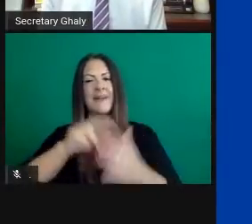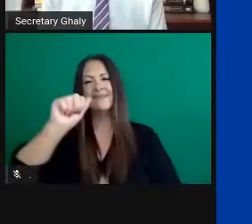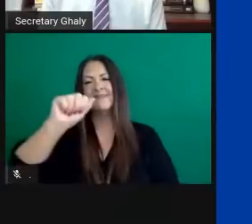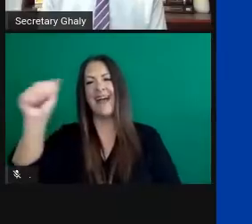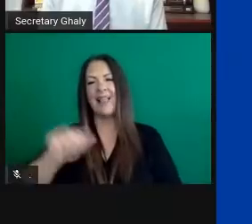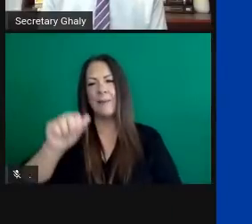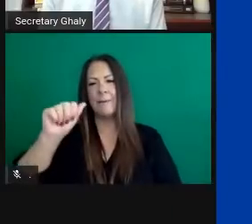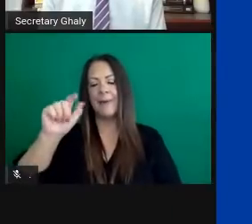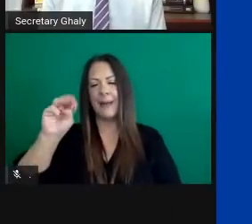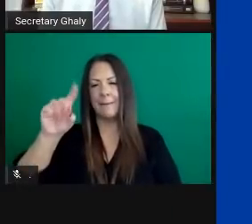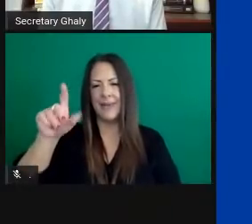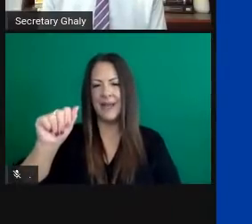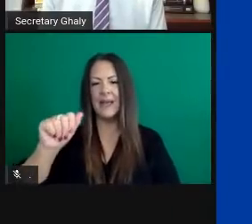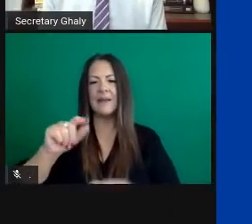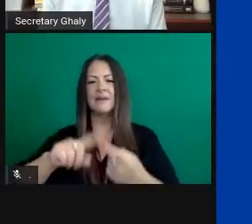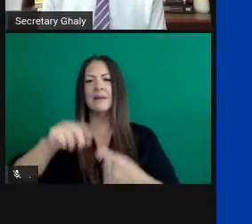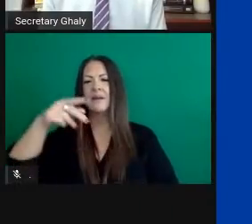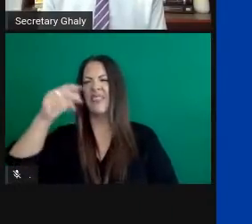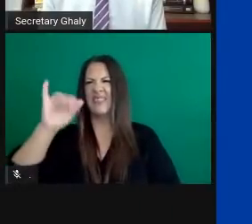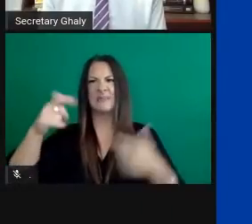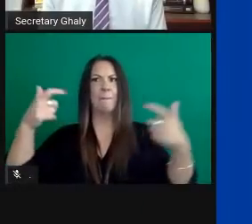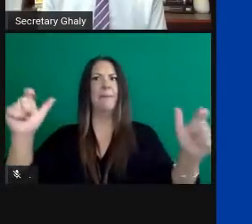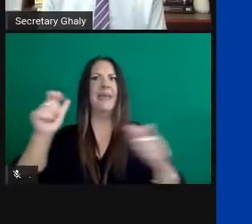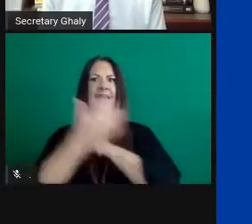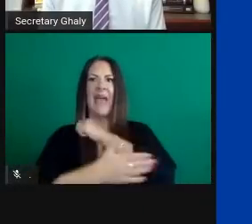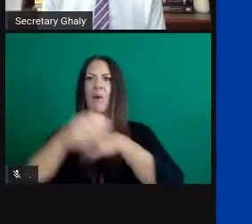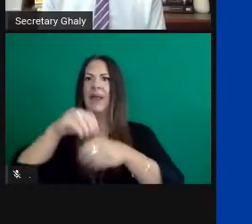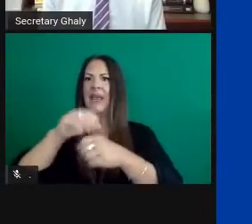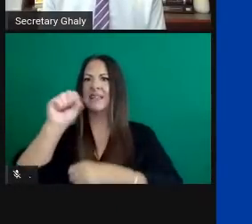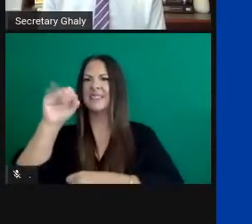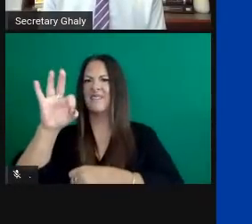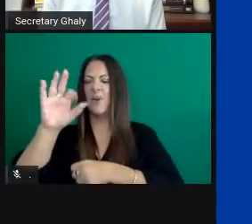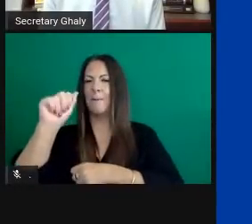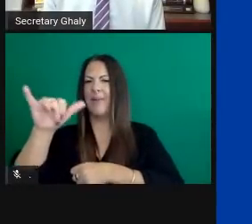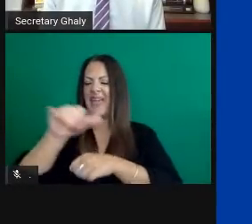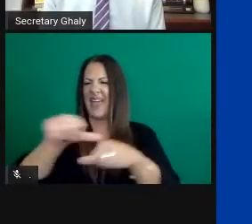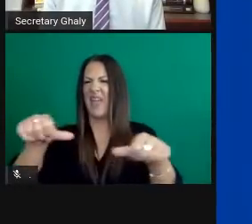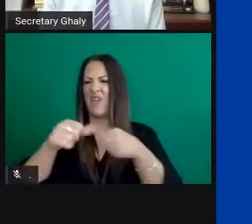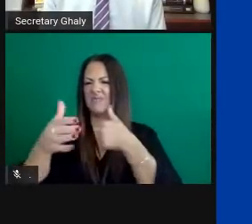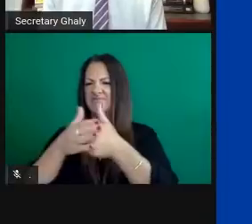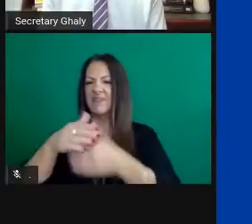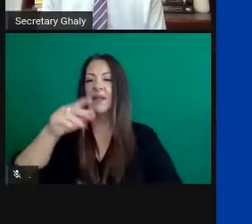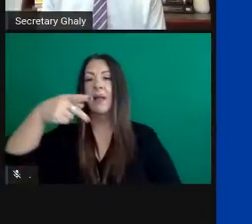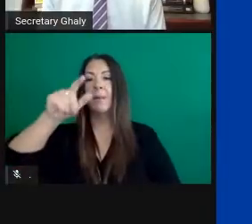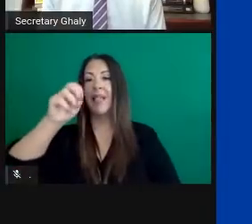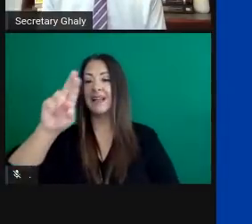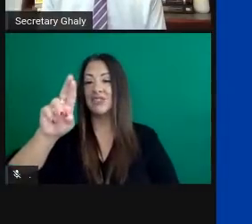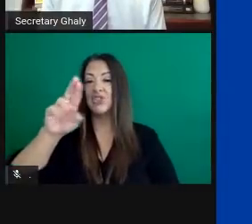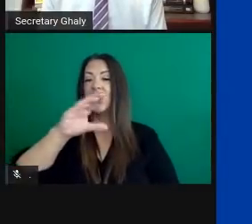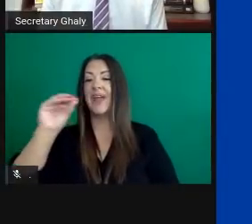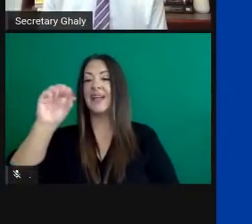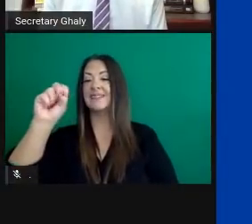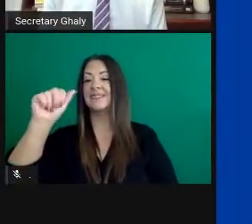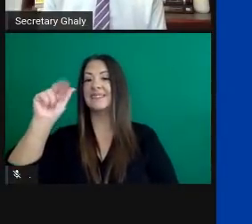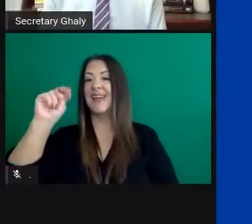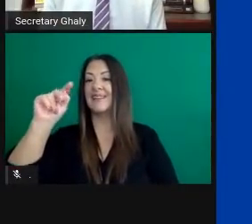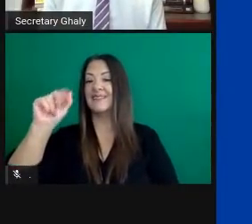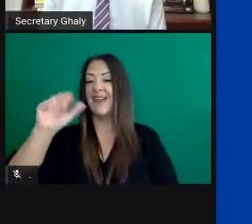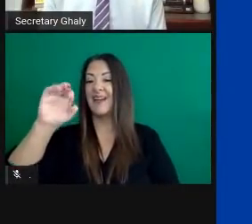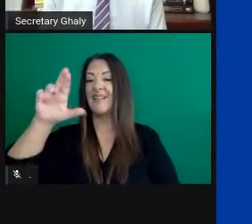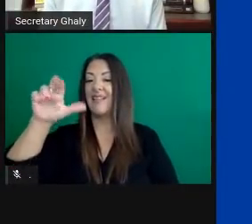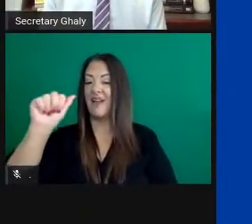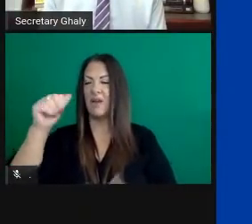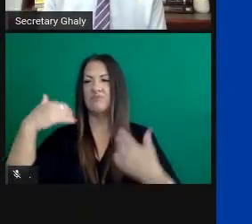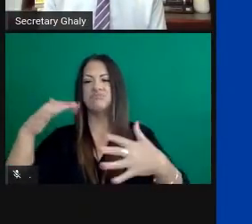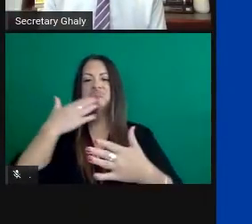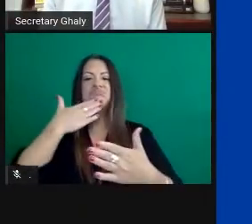So 2 larger Bay Area counties. And then Sierra County moving into yellow. I'll remind you that last week we were